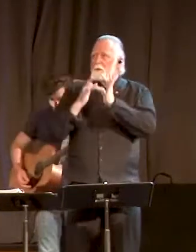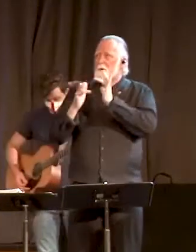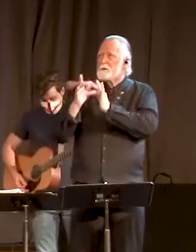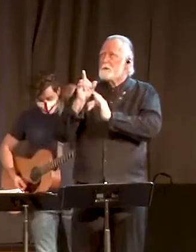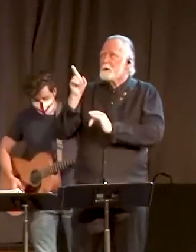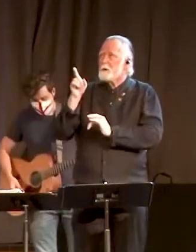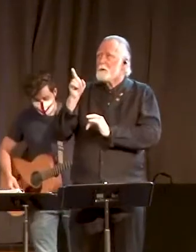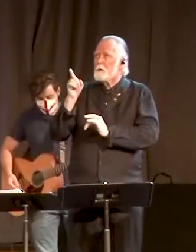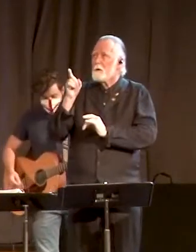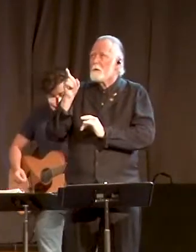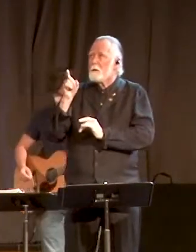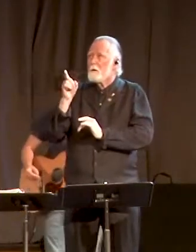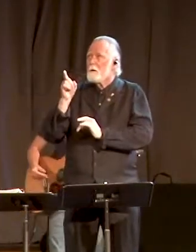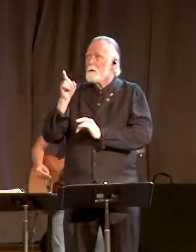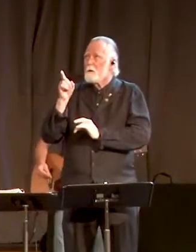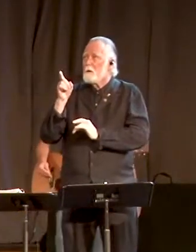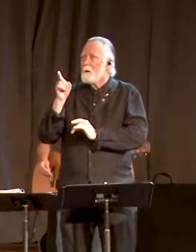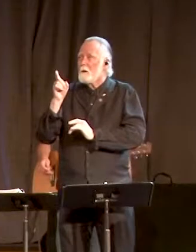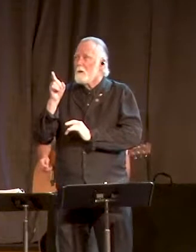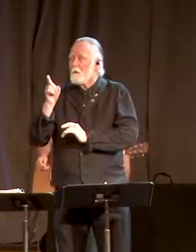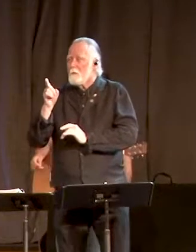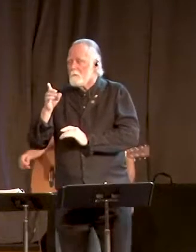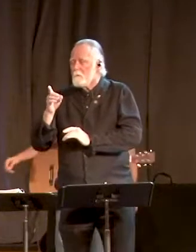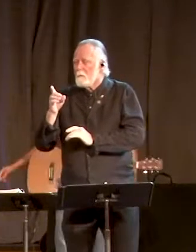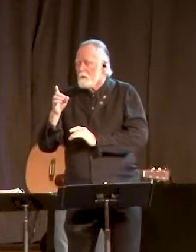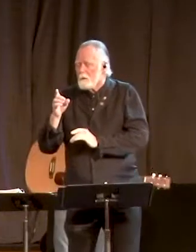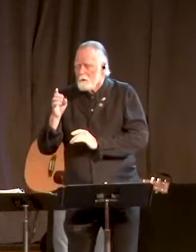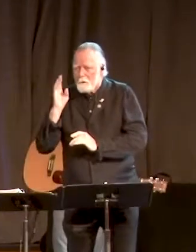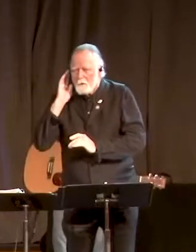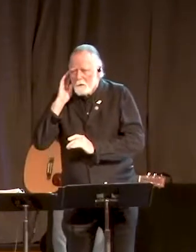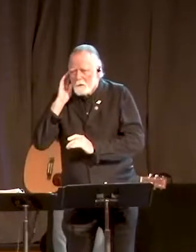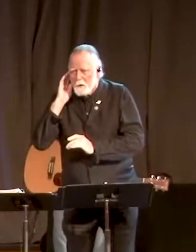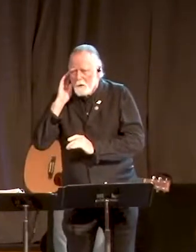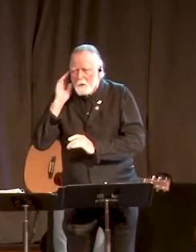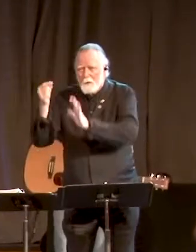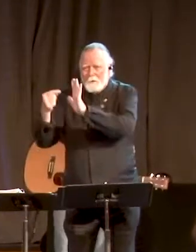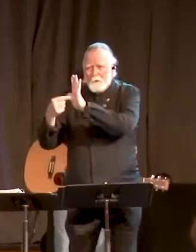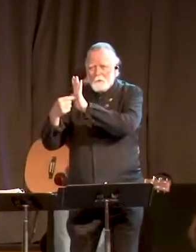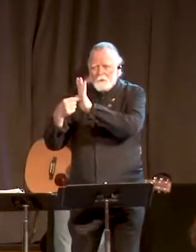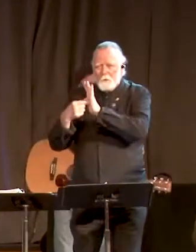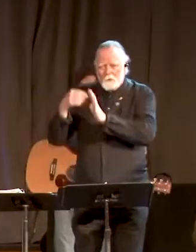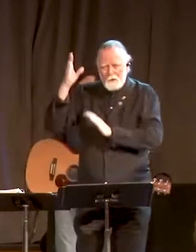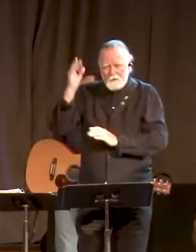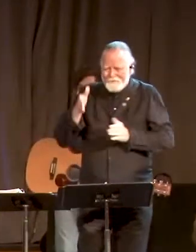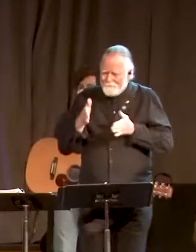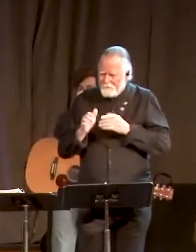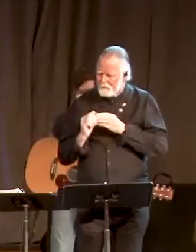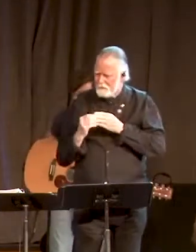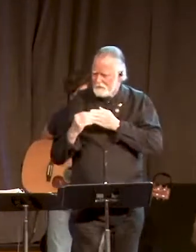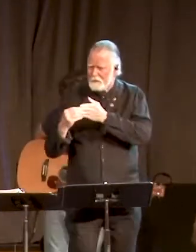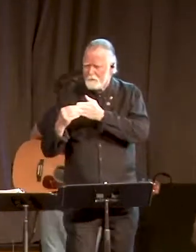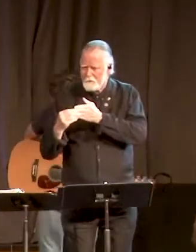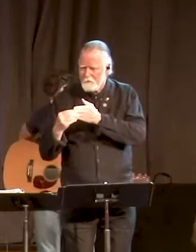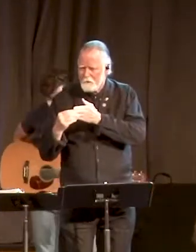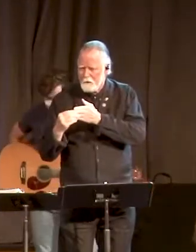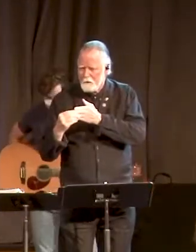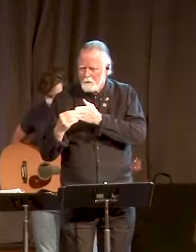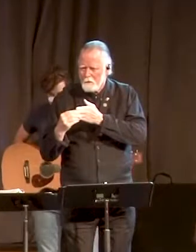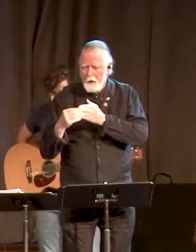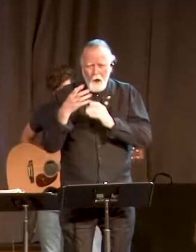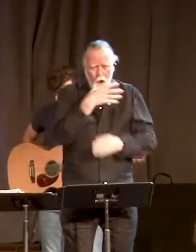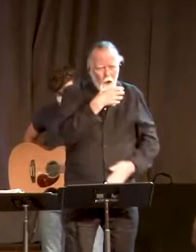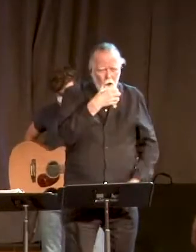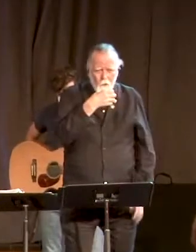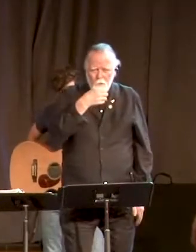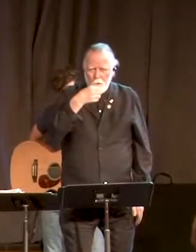want to partake of the powers of the age to come. So show us, Lord God, lead us, draw us